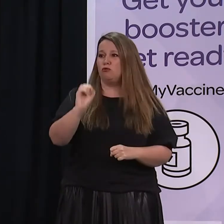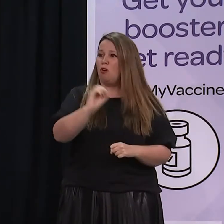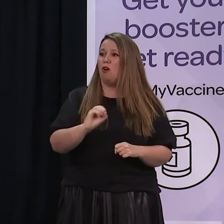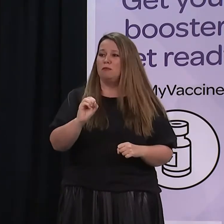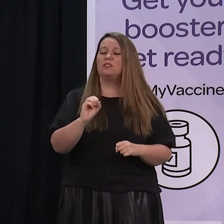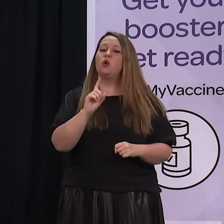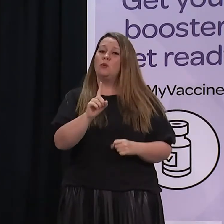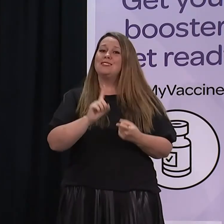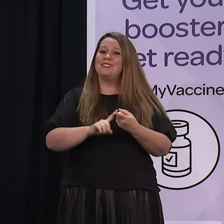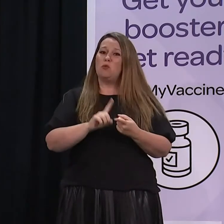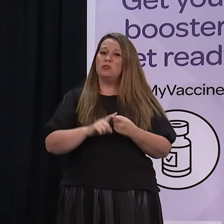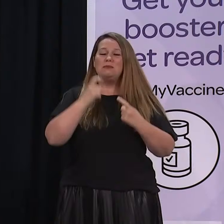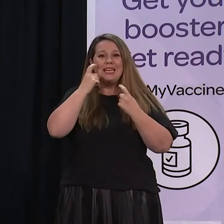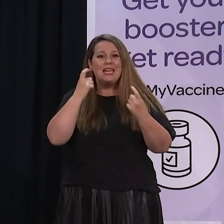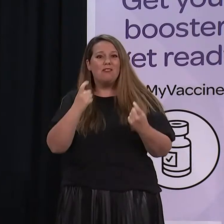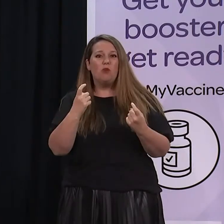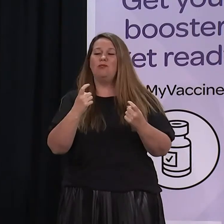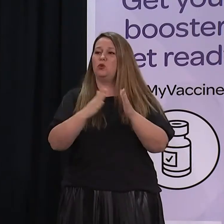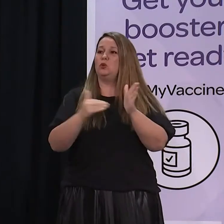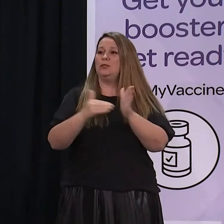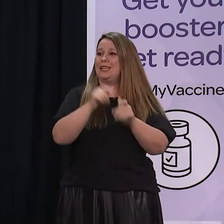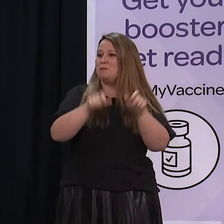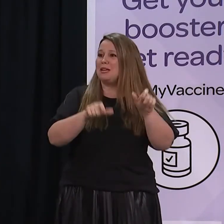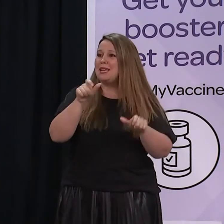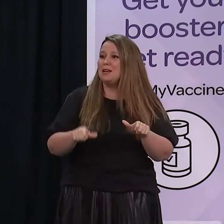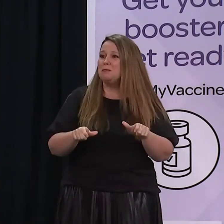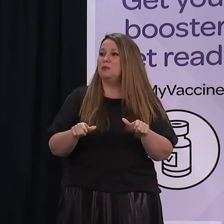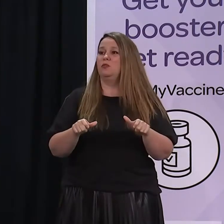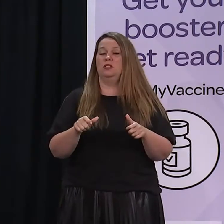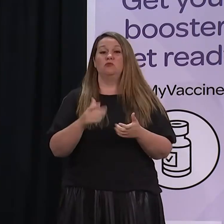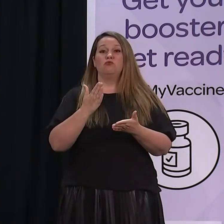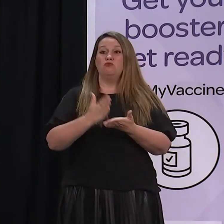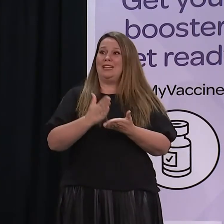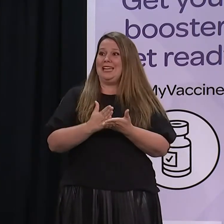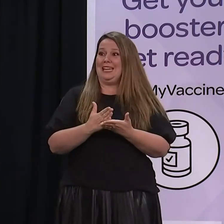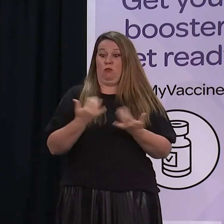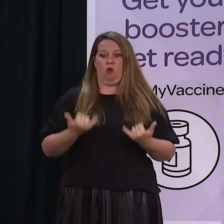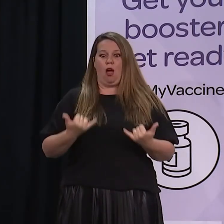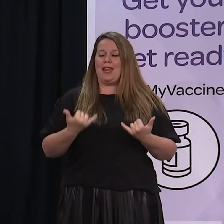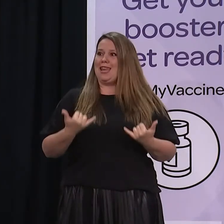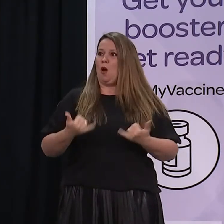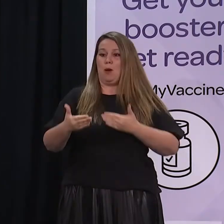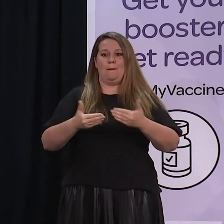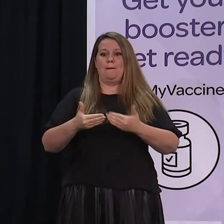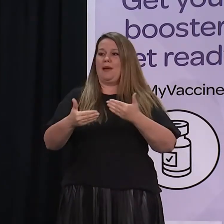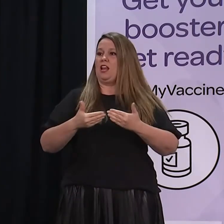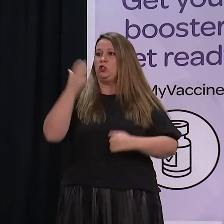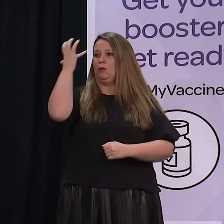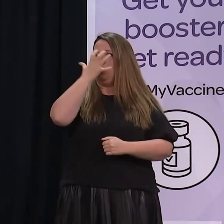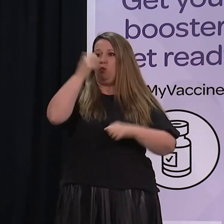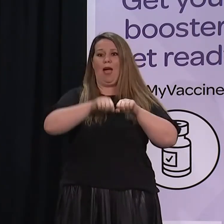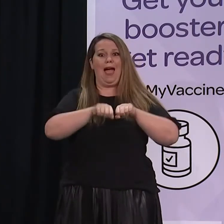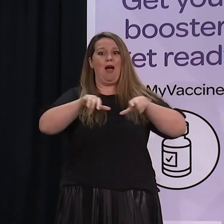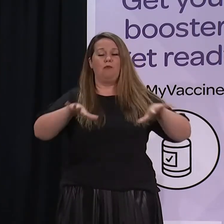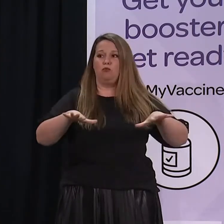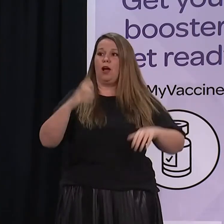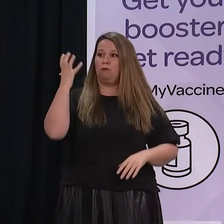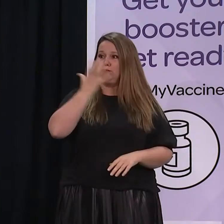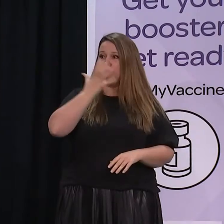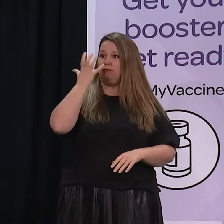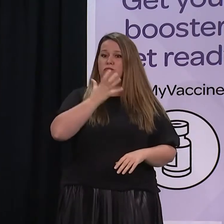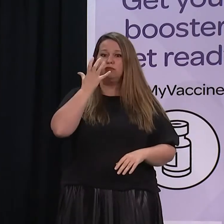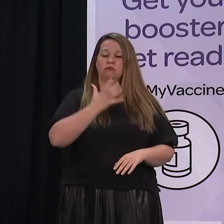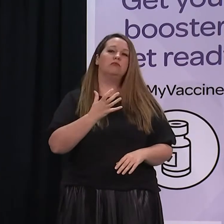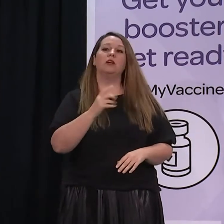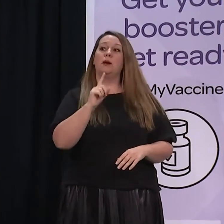about tens of thousands of travellers in a week right when we're managing this part of the outbreak. But Professor